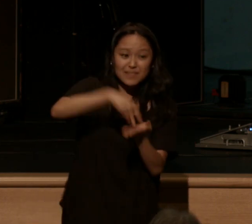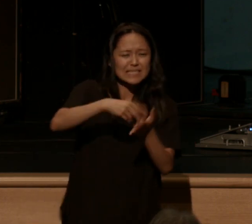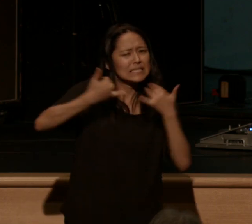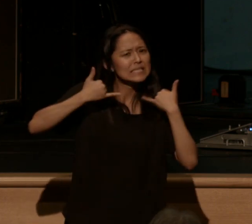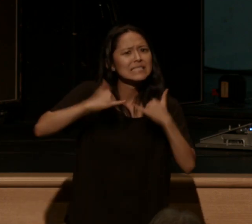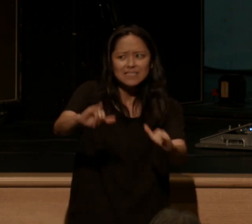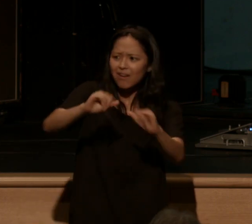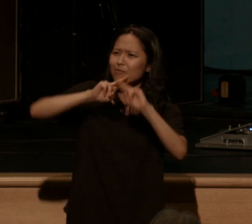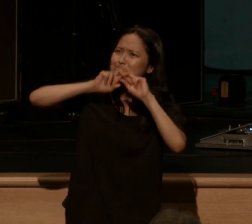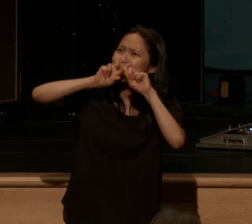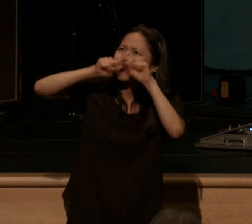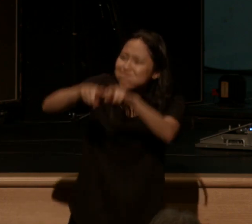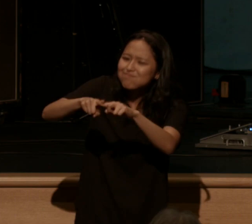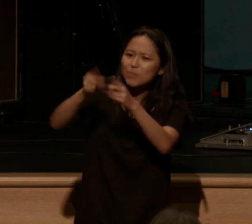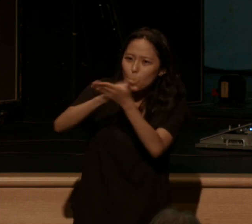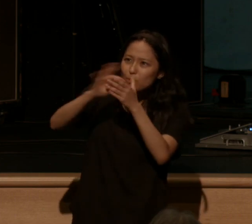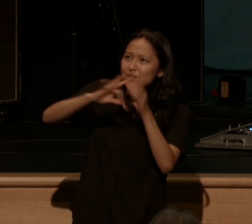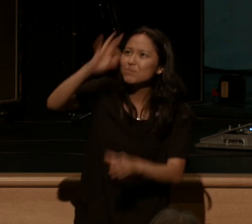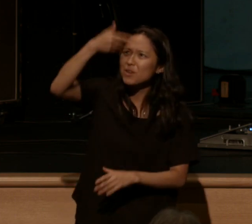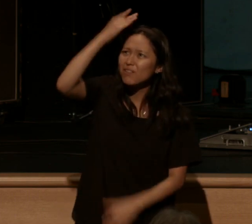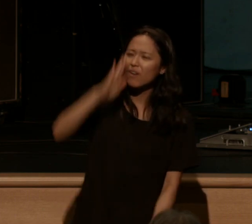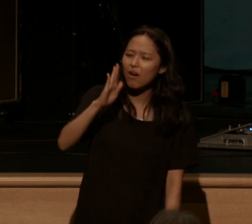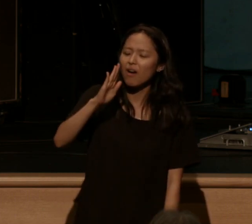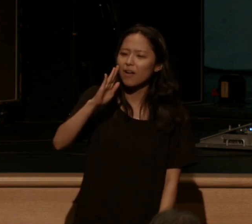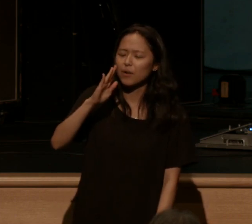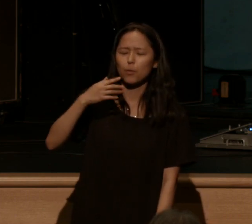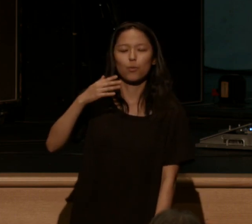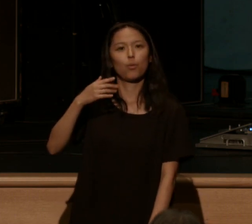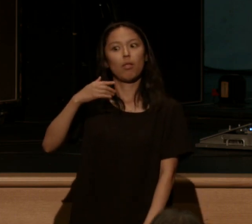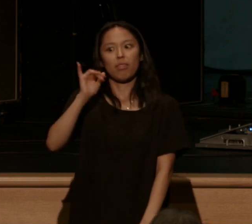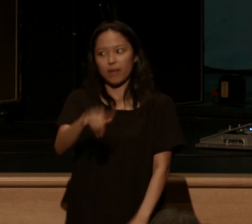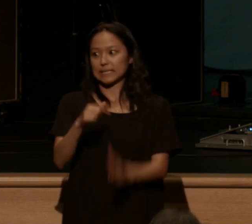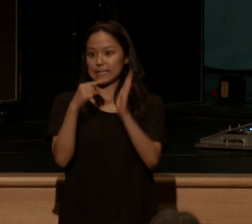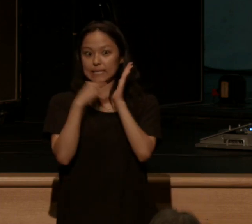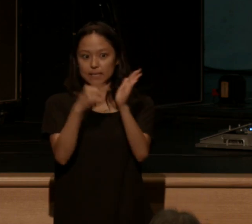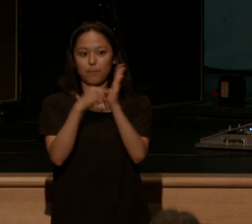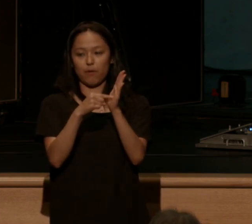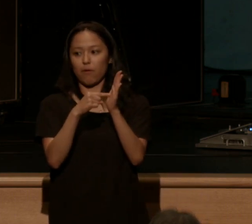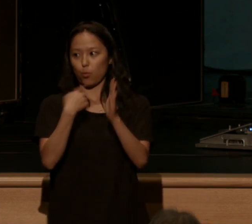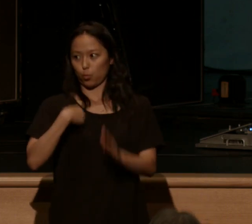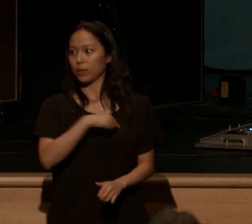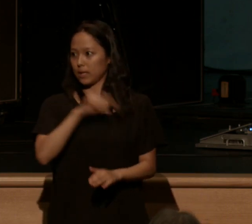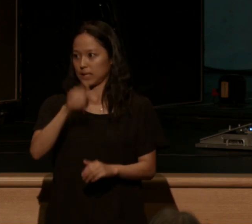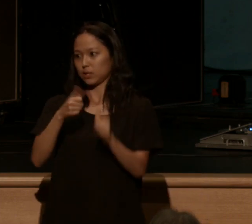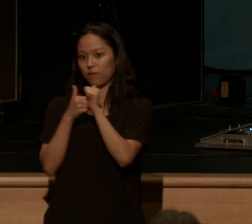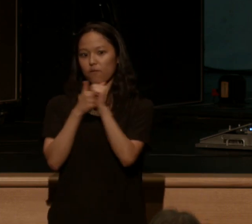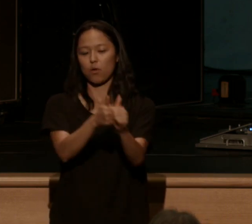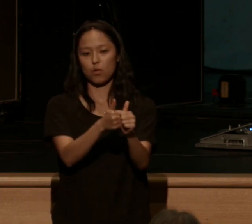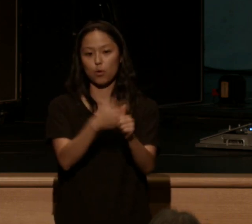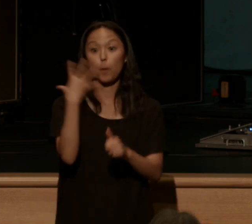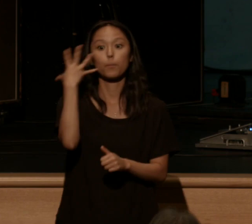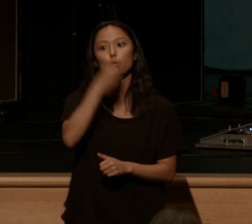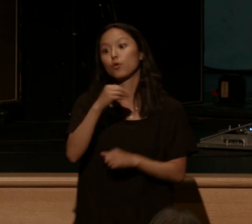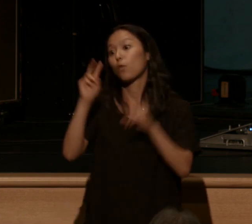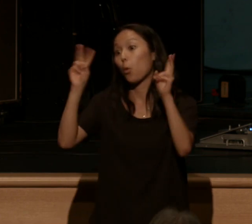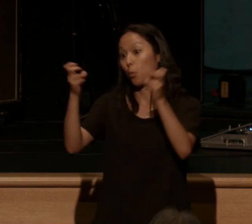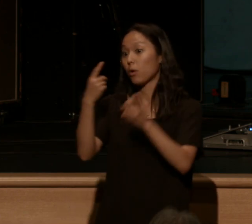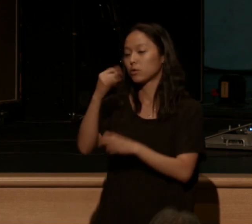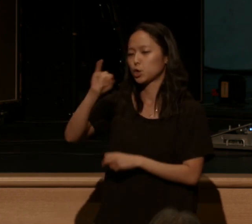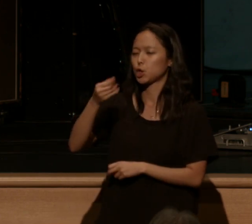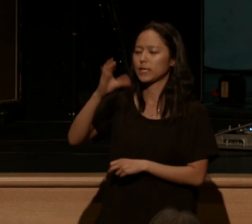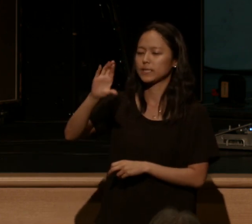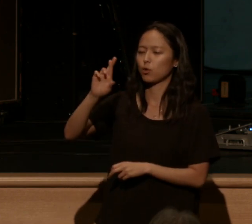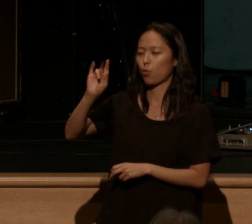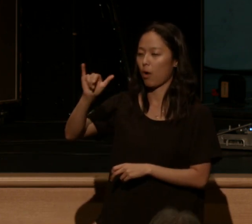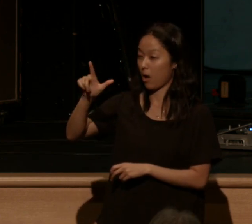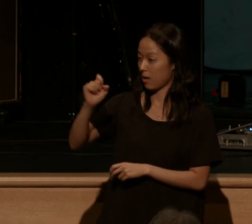so reliant on the Holy Spirit of God. This is the example for us. Listen to this beautiful quote by J.C. Ryle, the wonderful